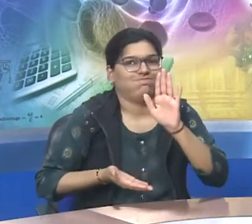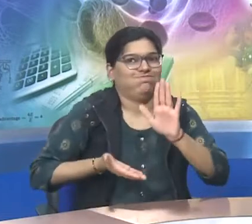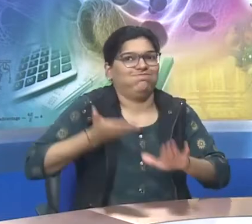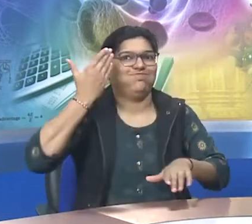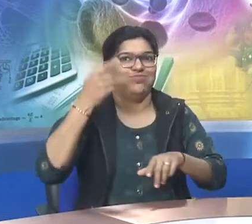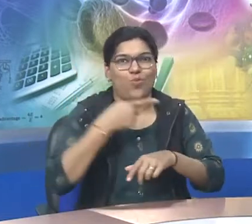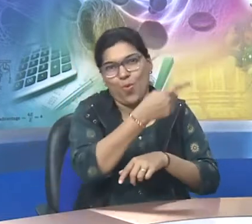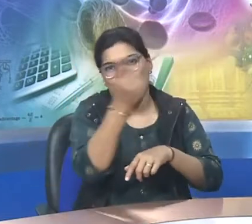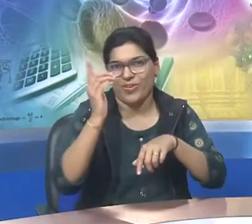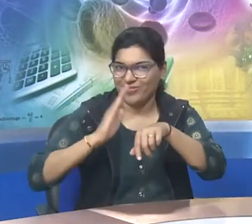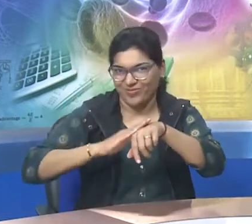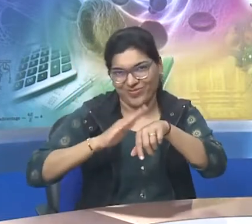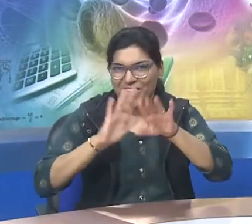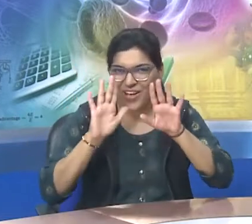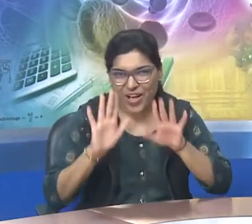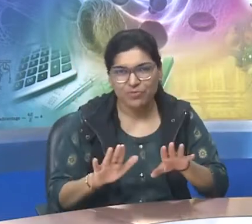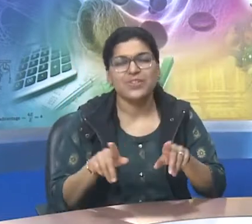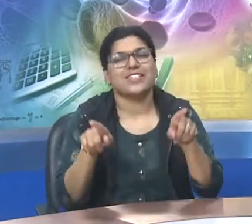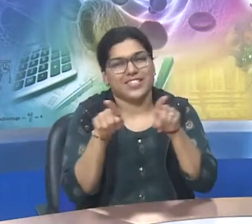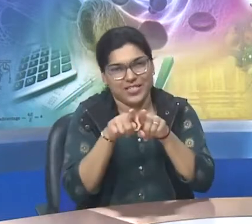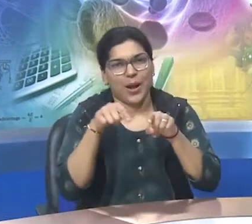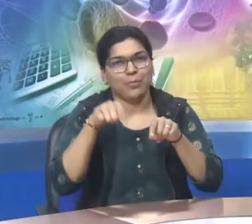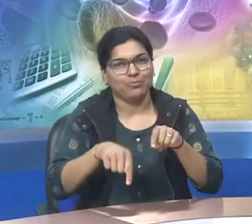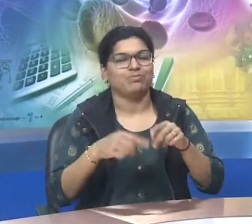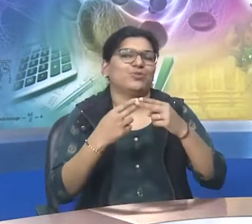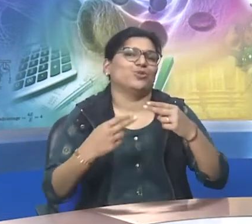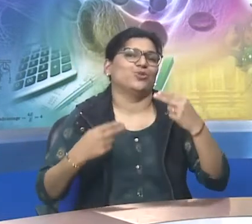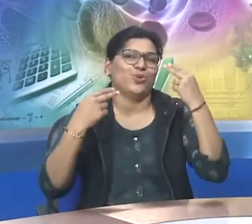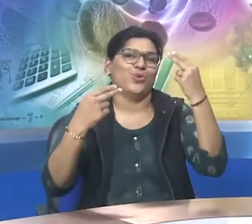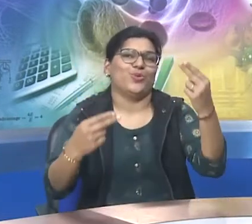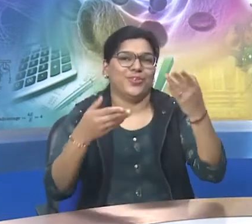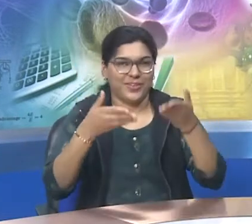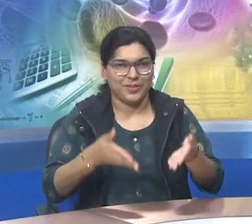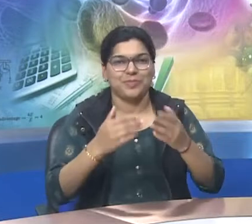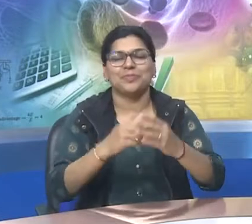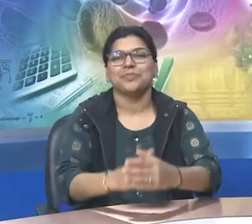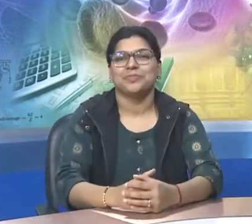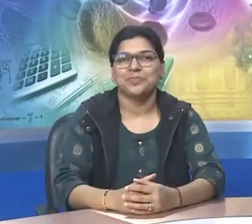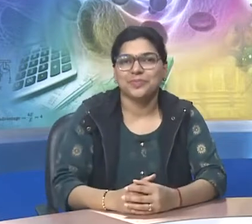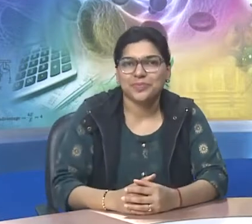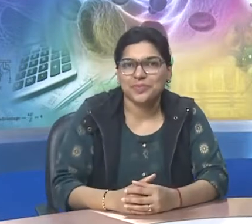with our grandparents. So similar is this lesson.